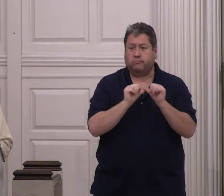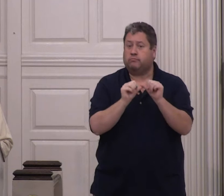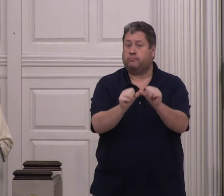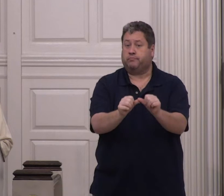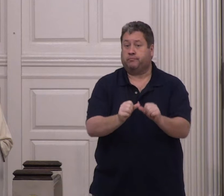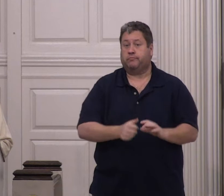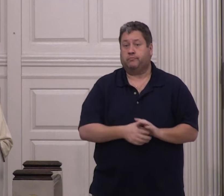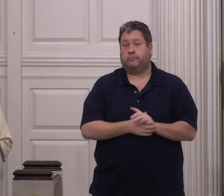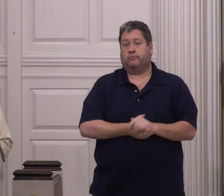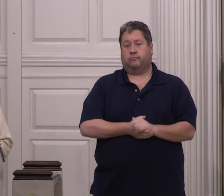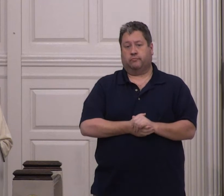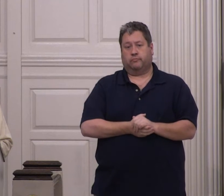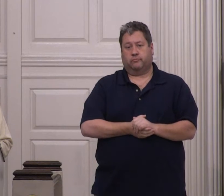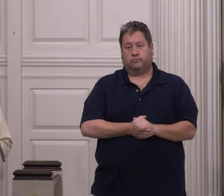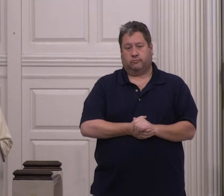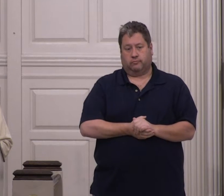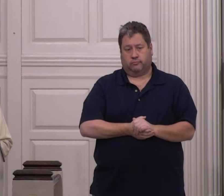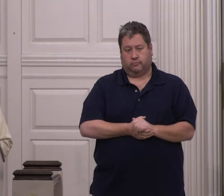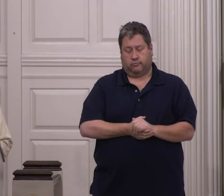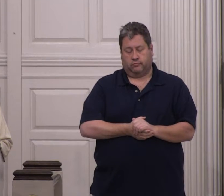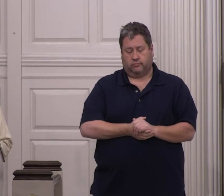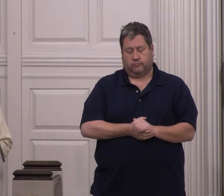Jesus.